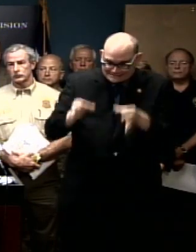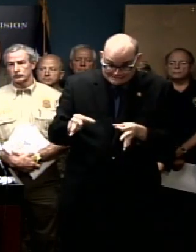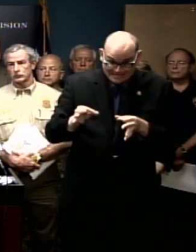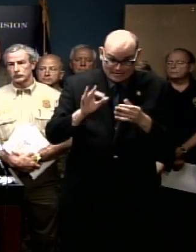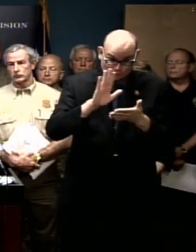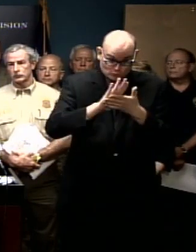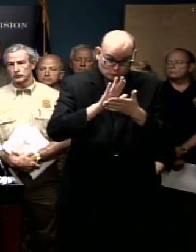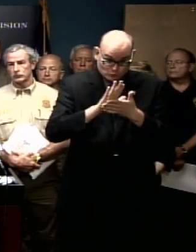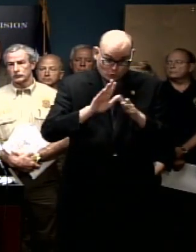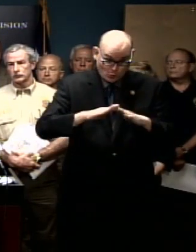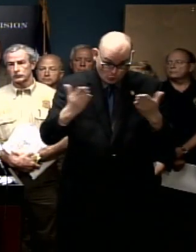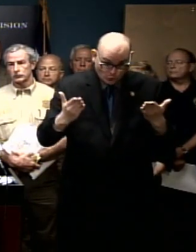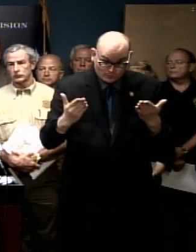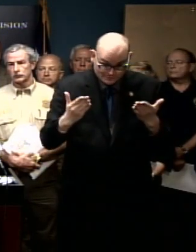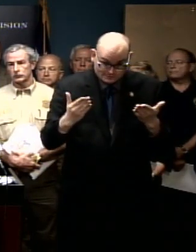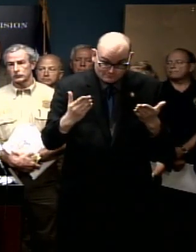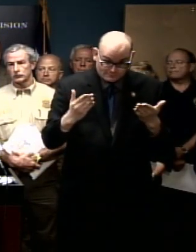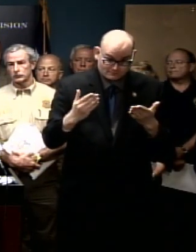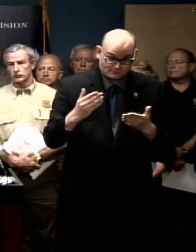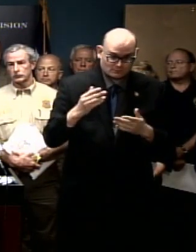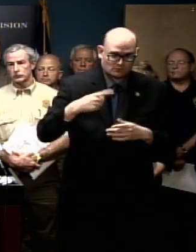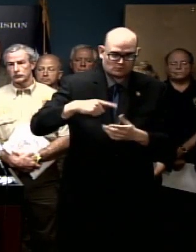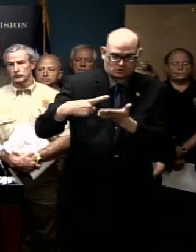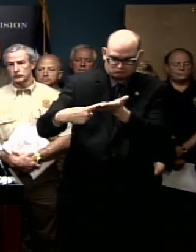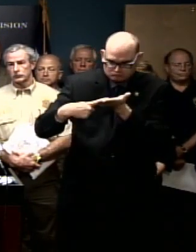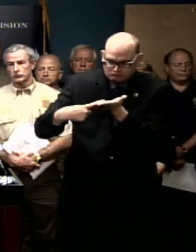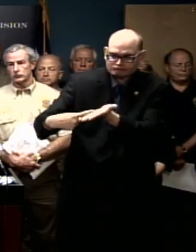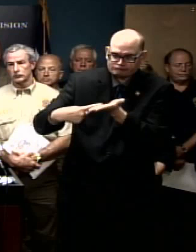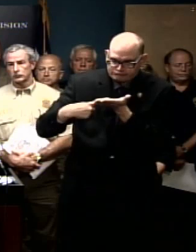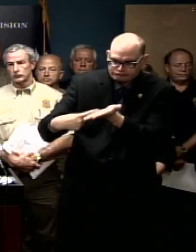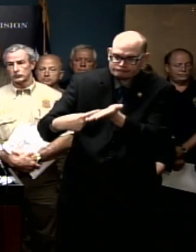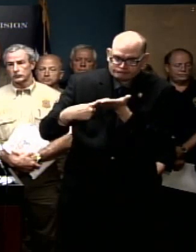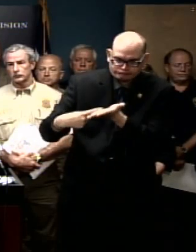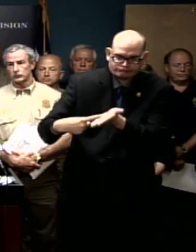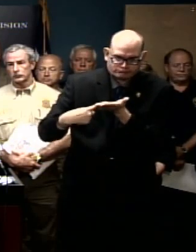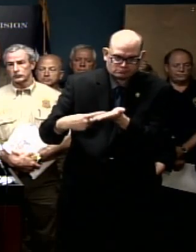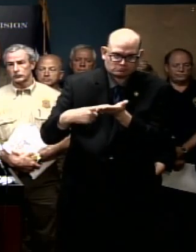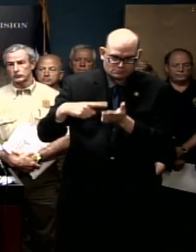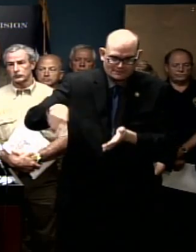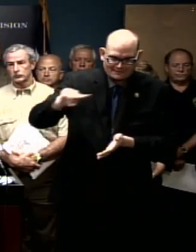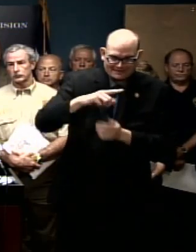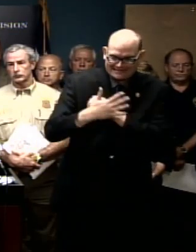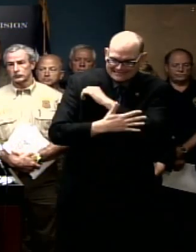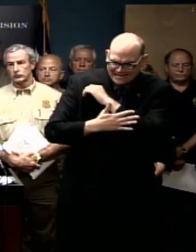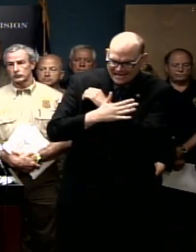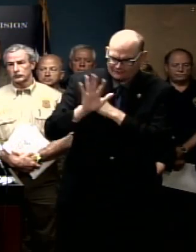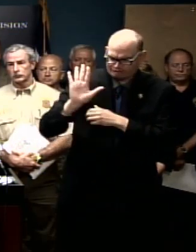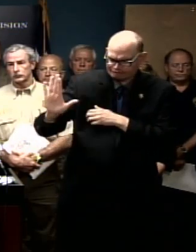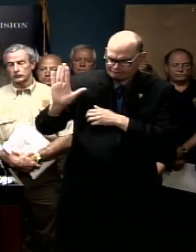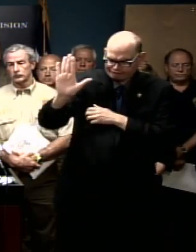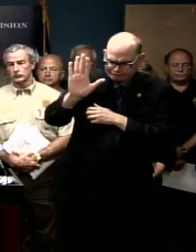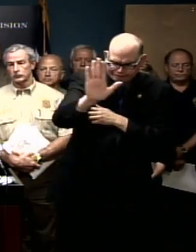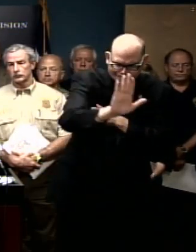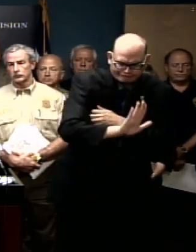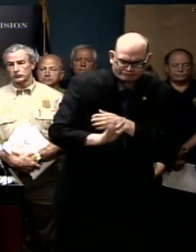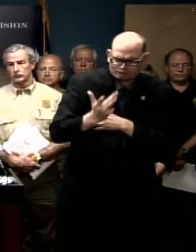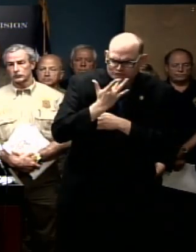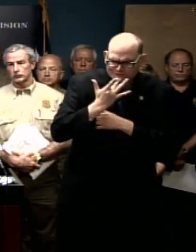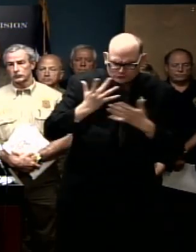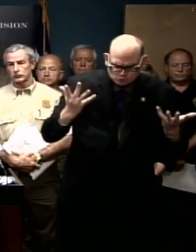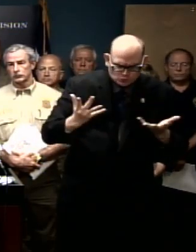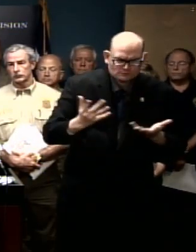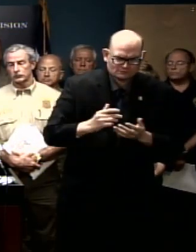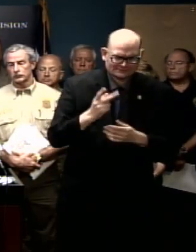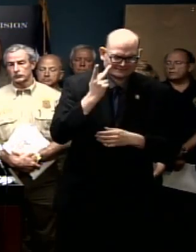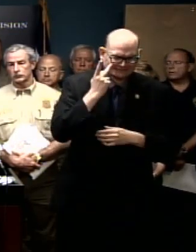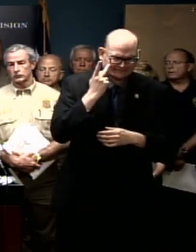have some conversations going between the counties and the superintendents to make sure that it's consistent on when they decide to